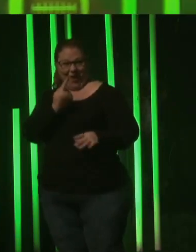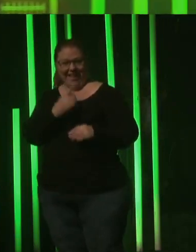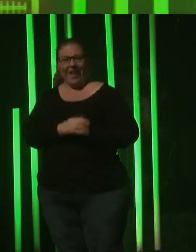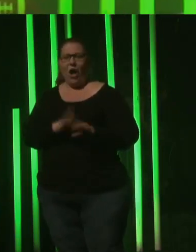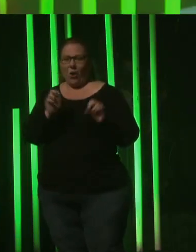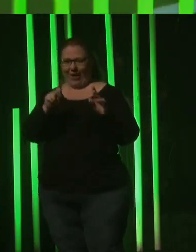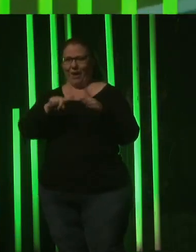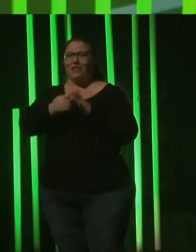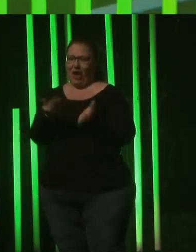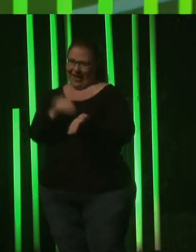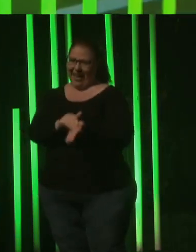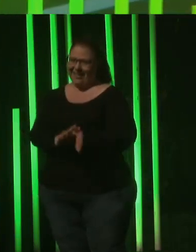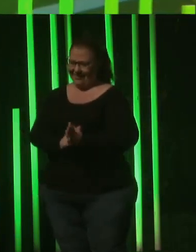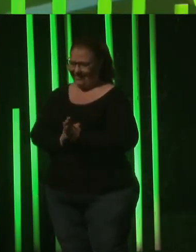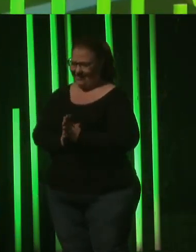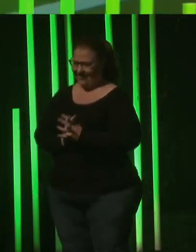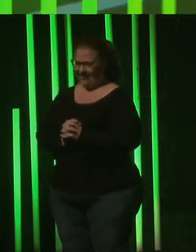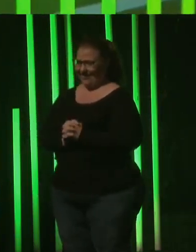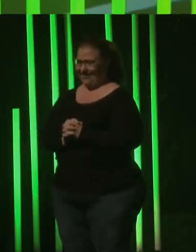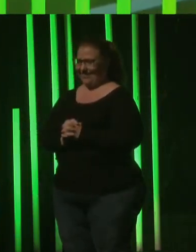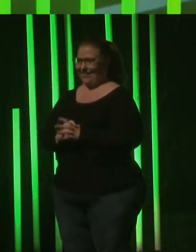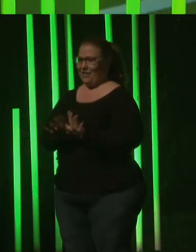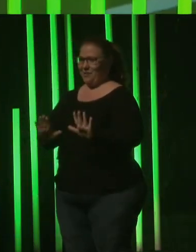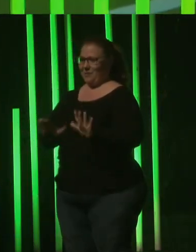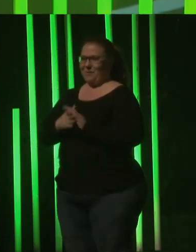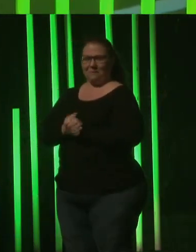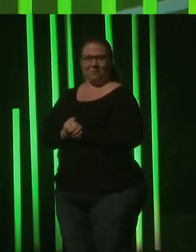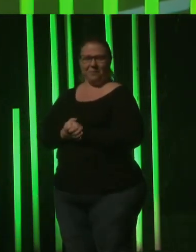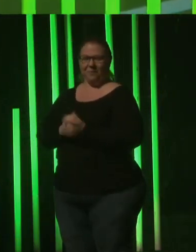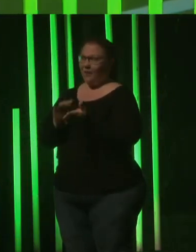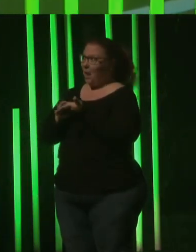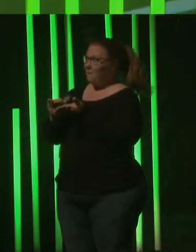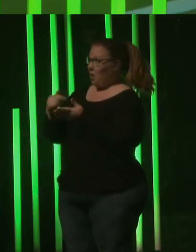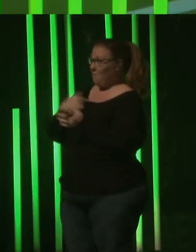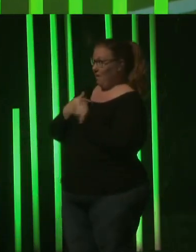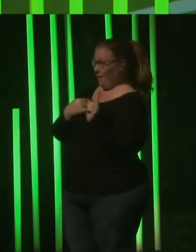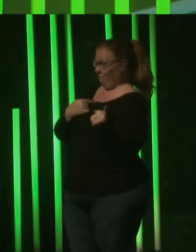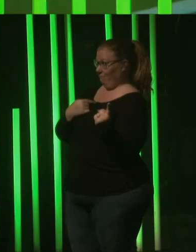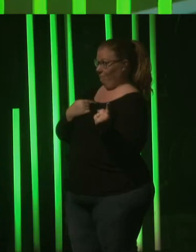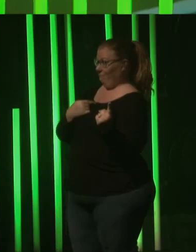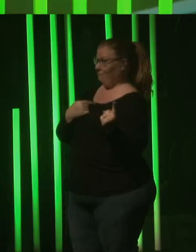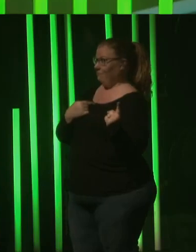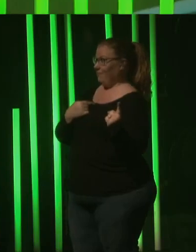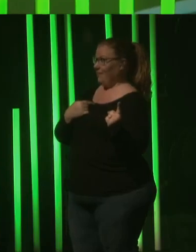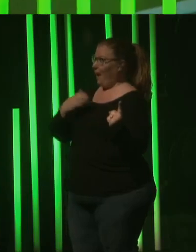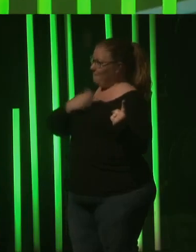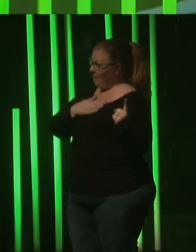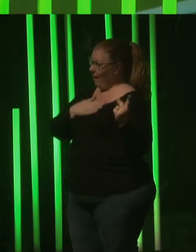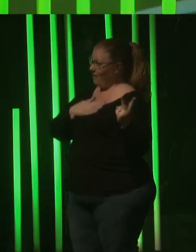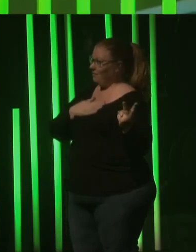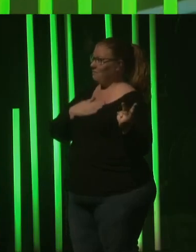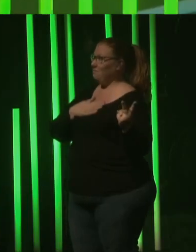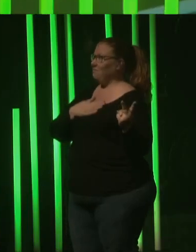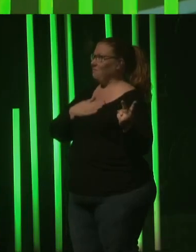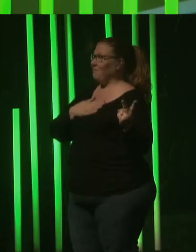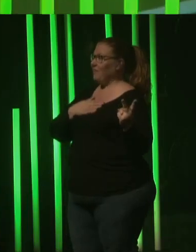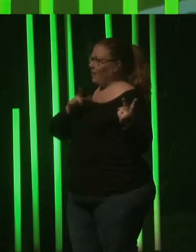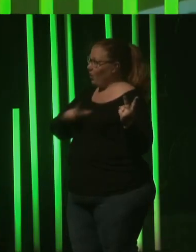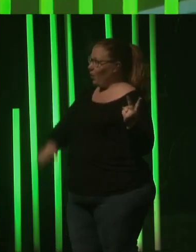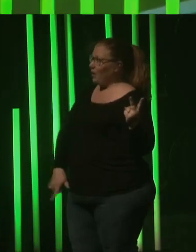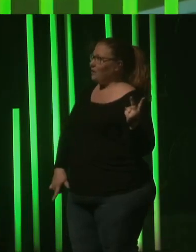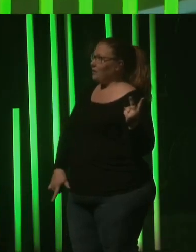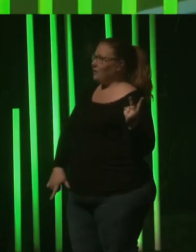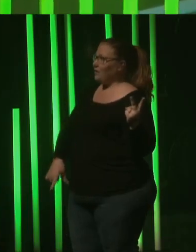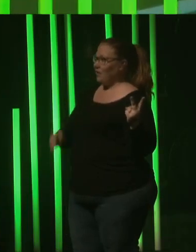over. Let's start over. Okay, come on. Let me get it. Pardon me. One. My. Two.